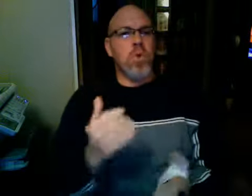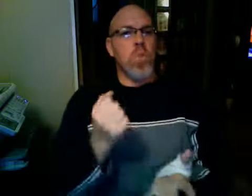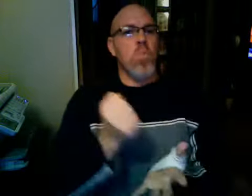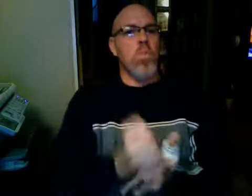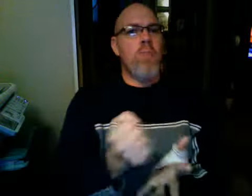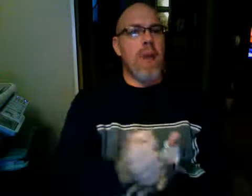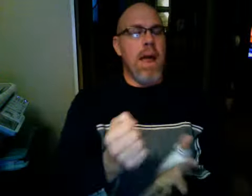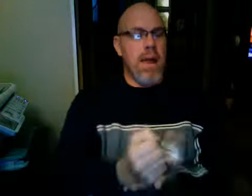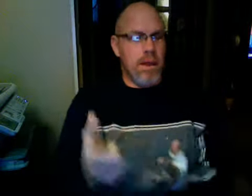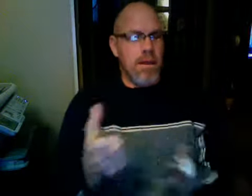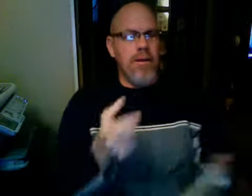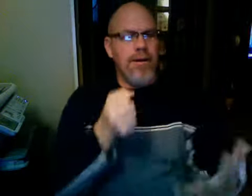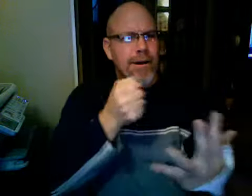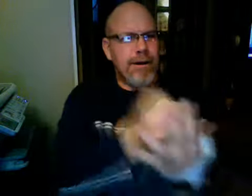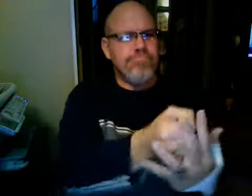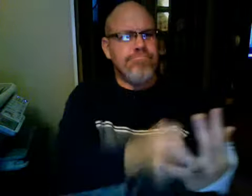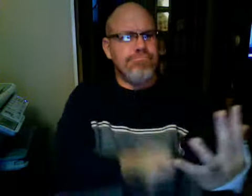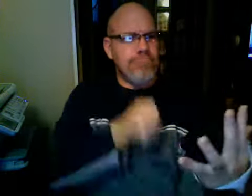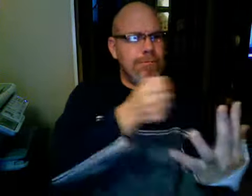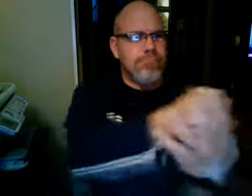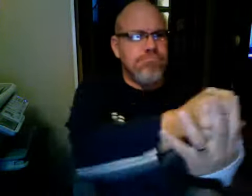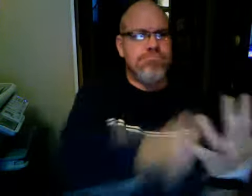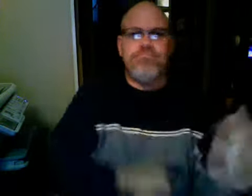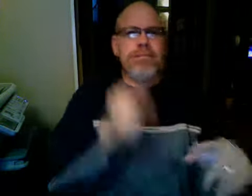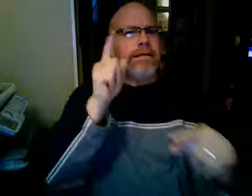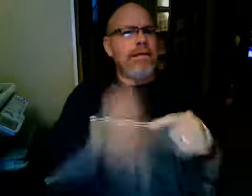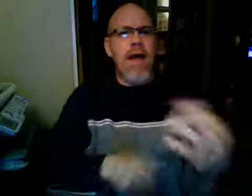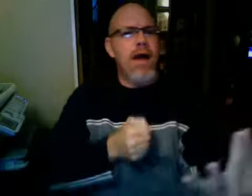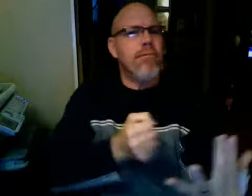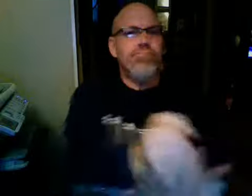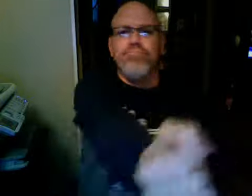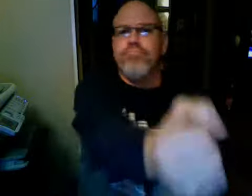What's that? I'm to go. That was better than this.